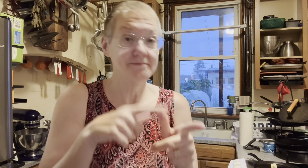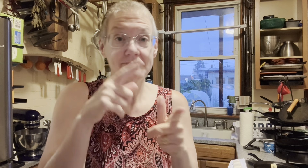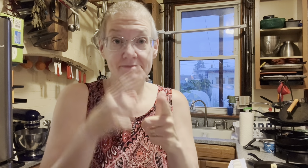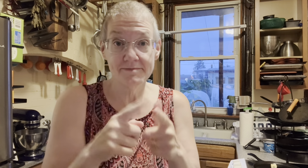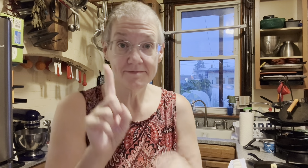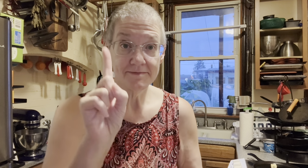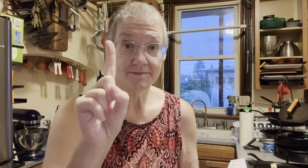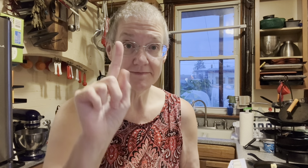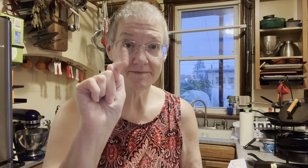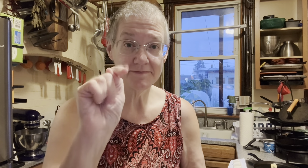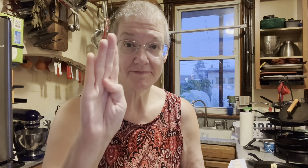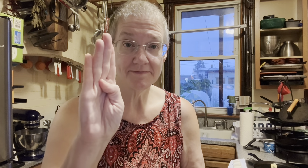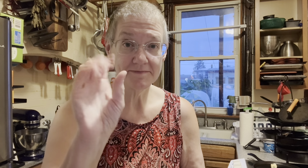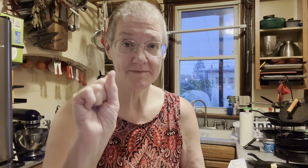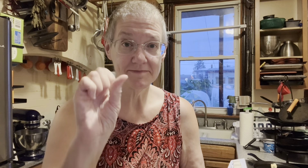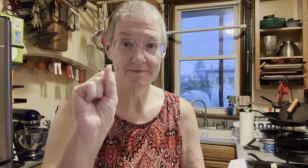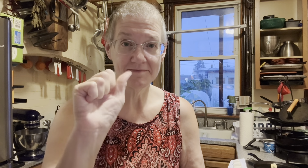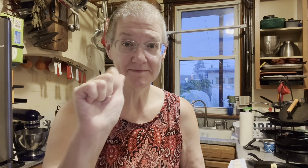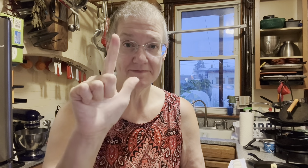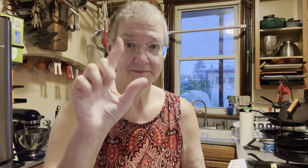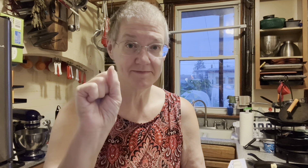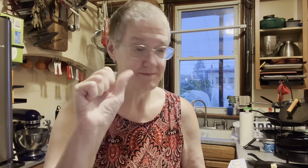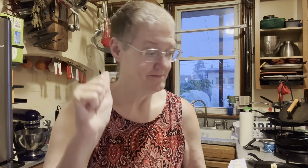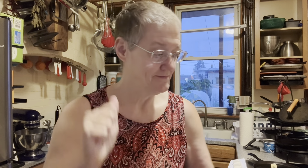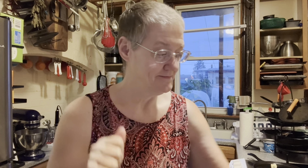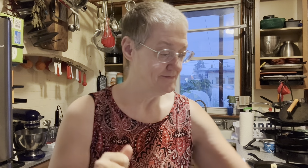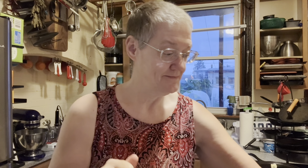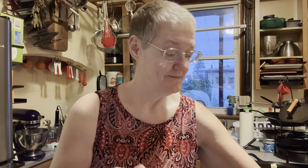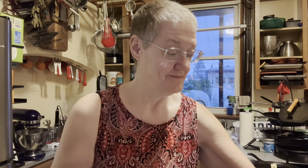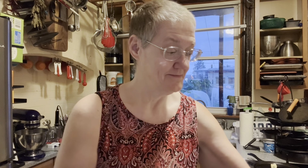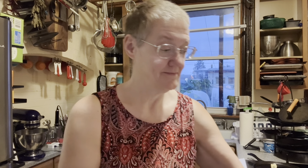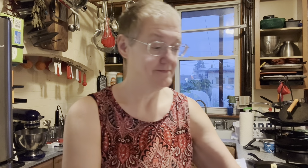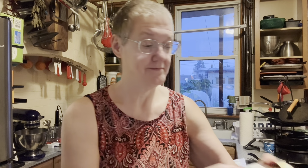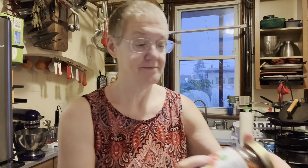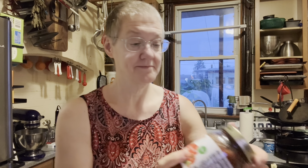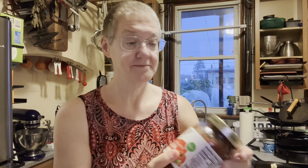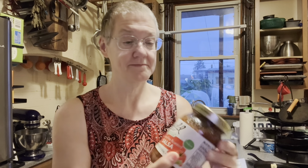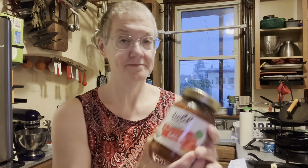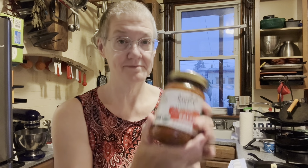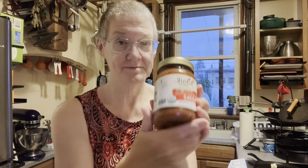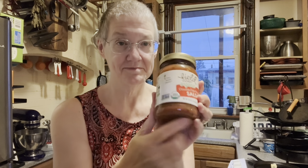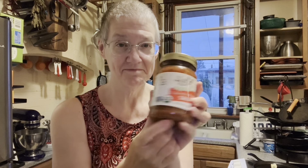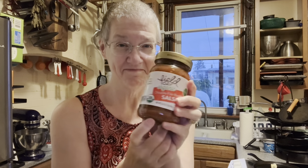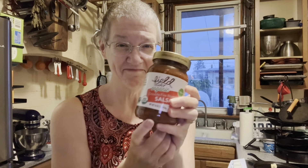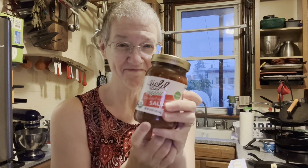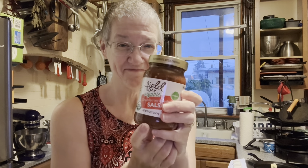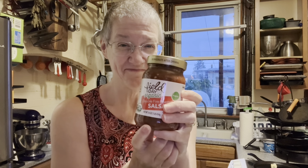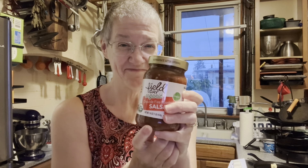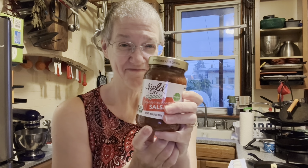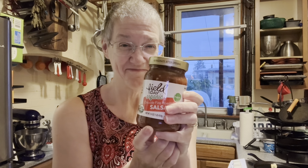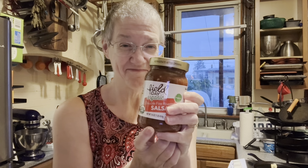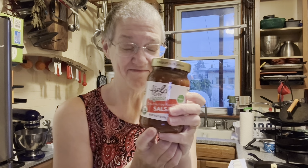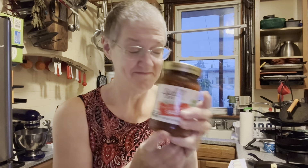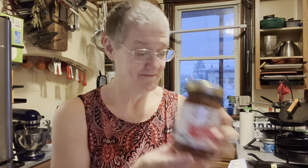eggs. Then I'm going to use 1 tablespoon of salsa. This is the brand that we're